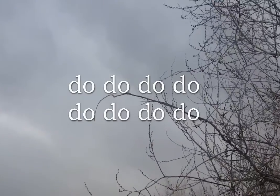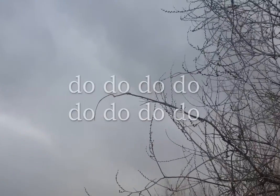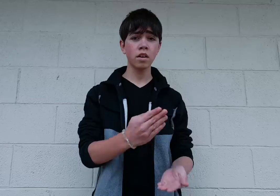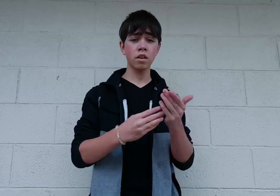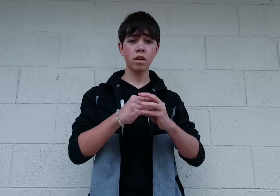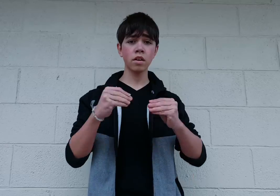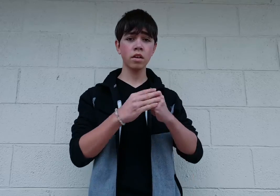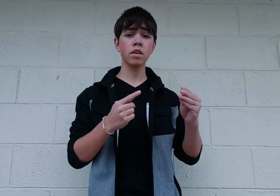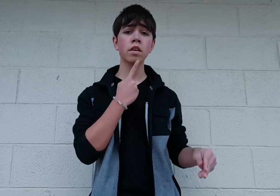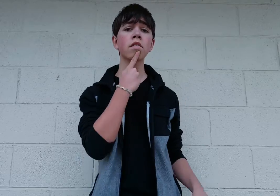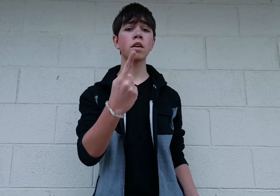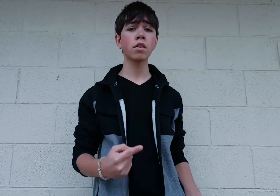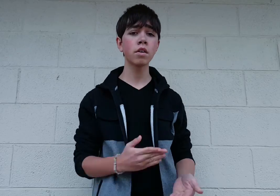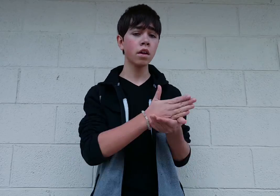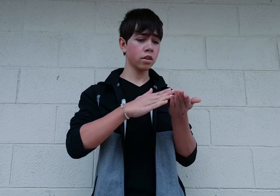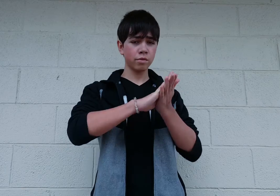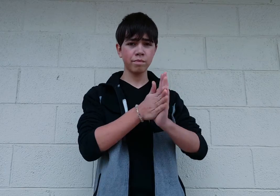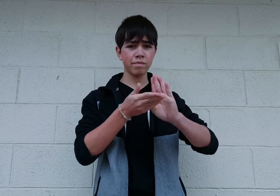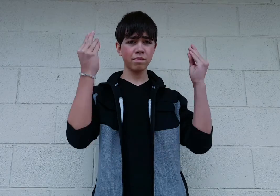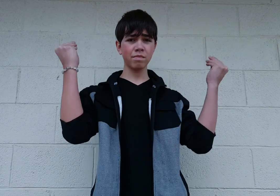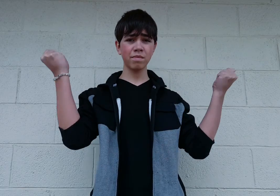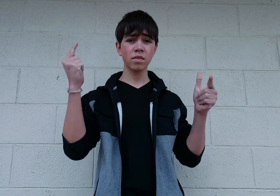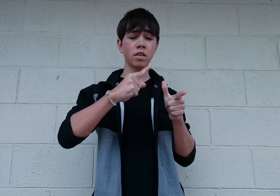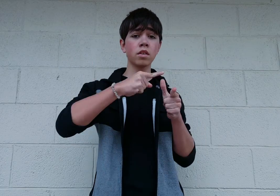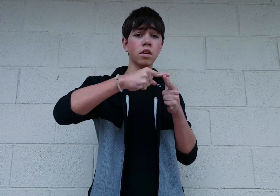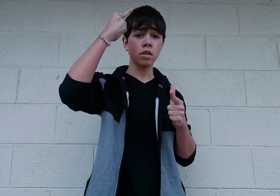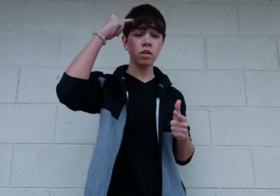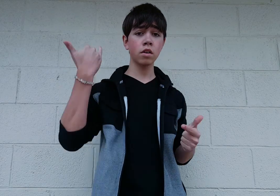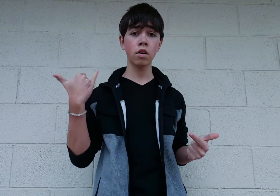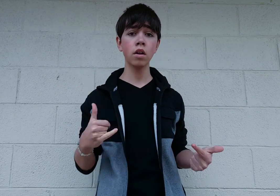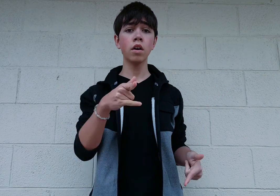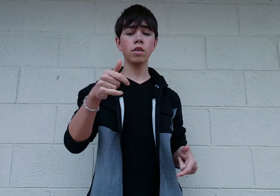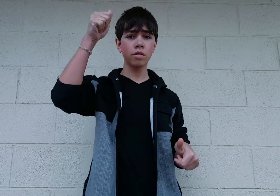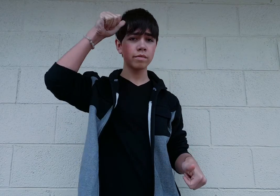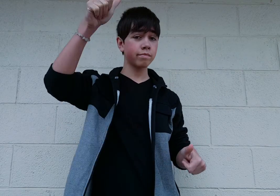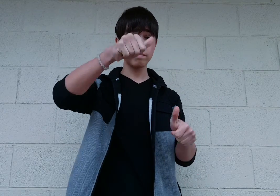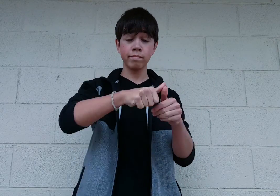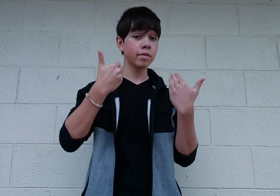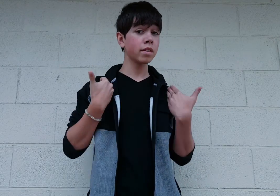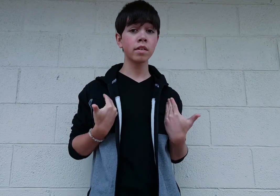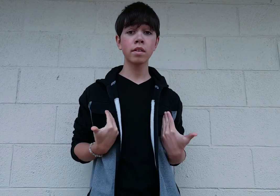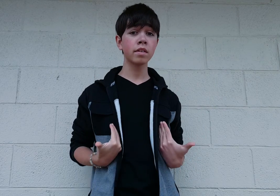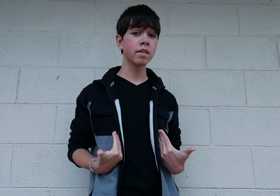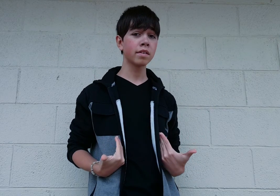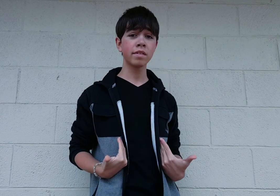Some legends are told, some tend to dust or to gold But you will remember me